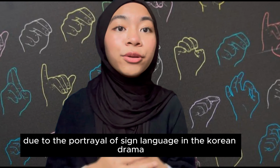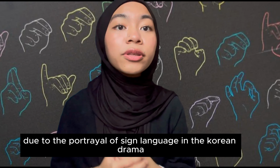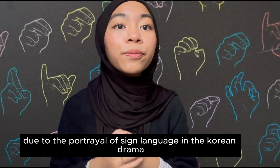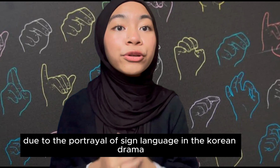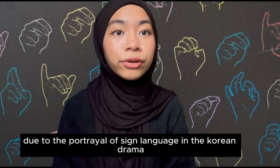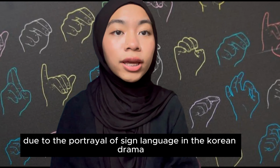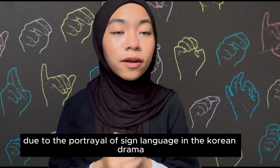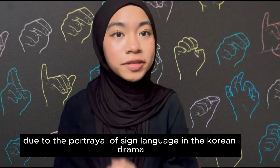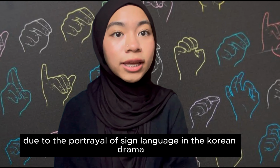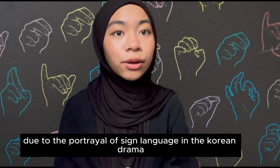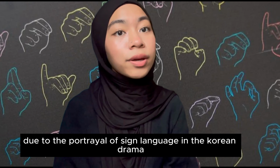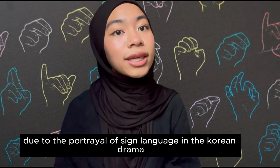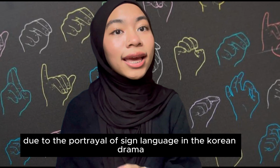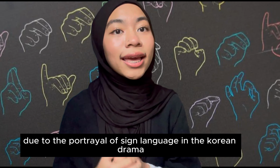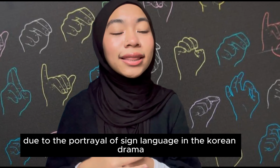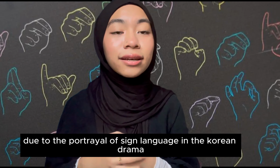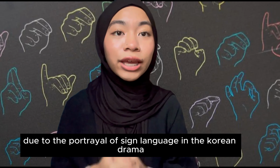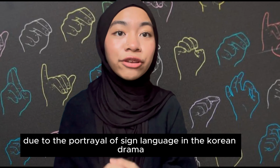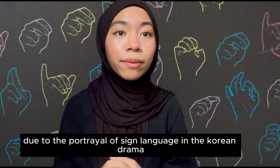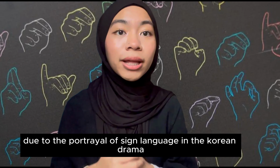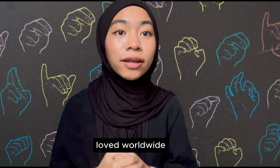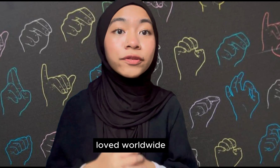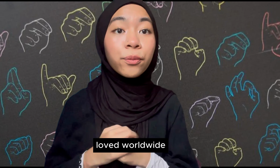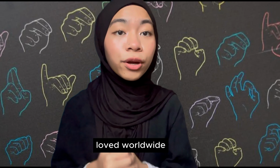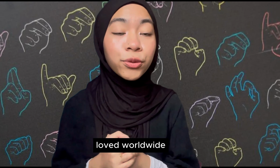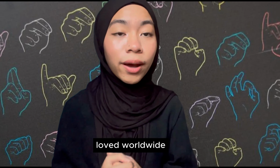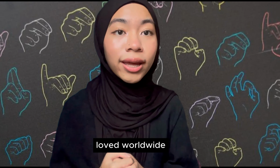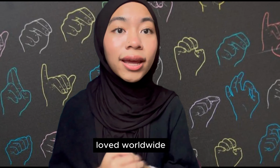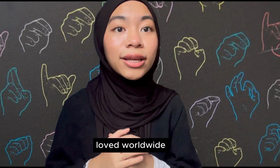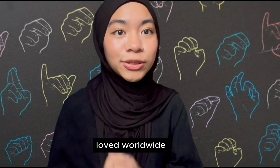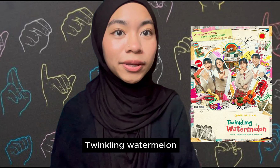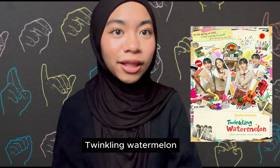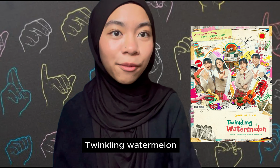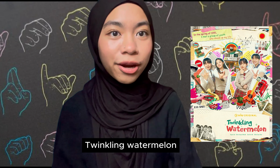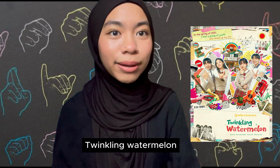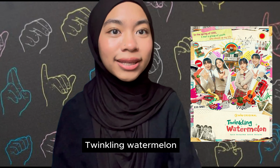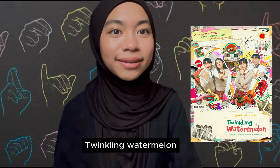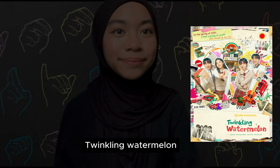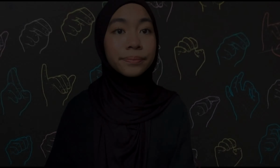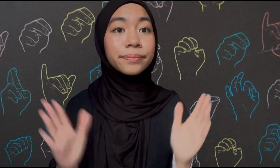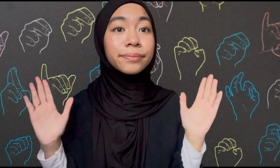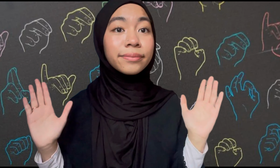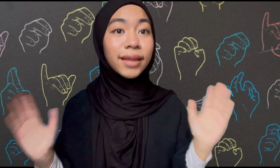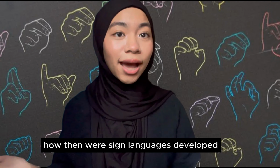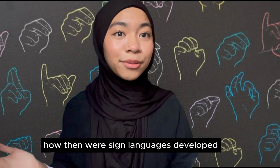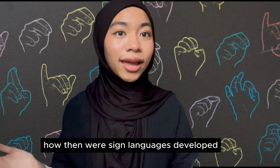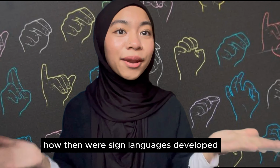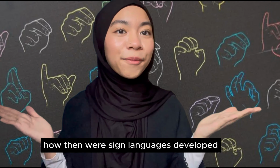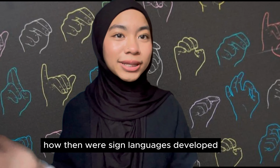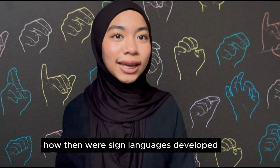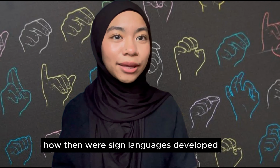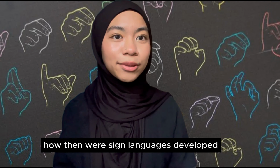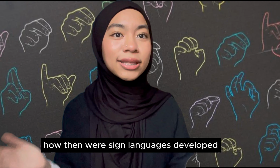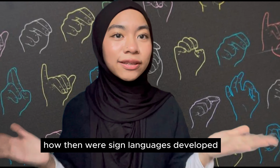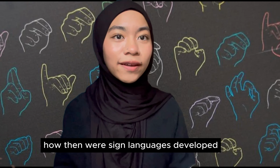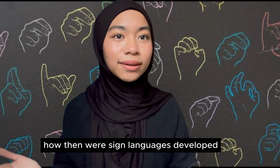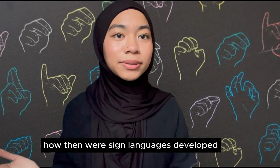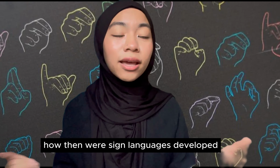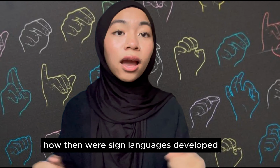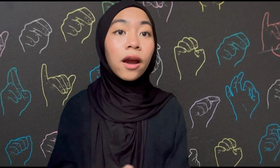the portrayal of sign language in the K-drama loved worldwide, Twinkling Watermelon? How then were sign languages developed? For